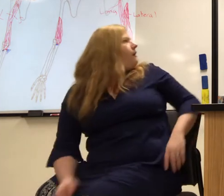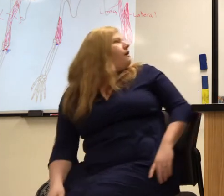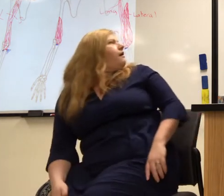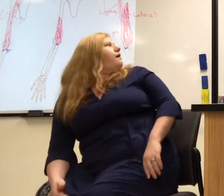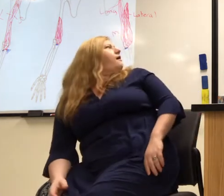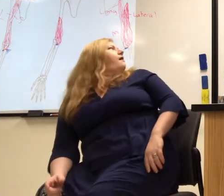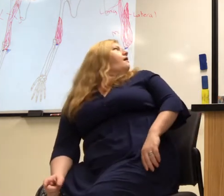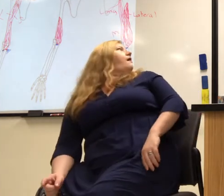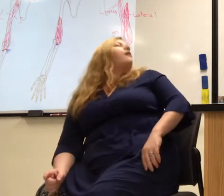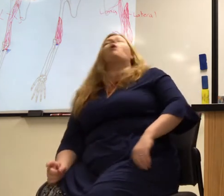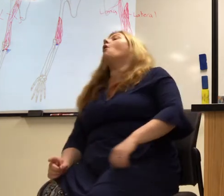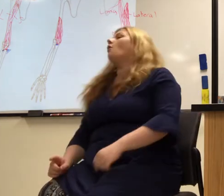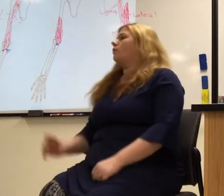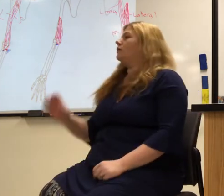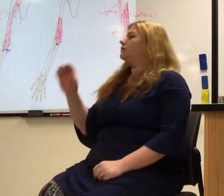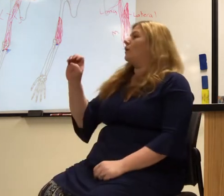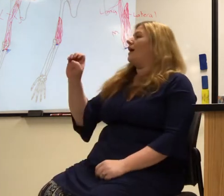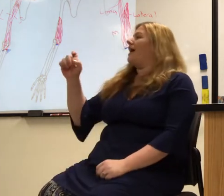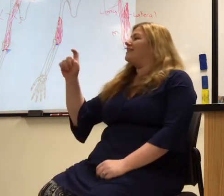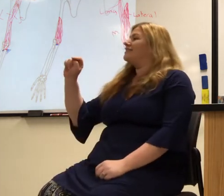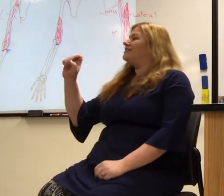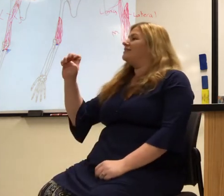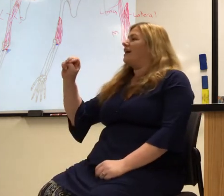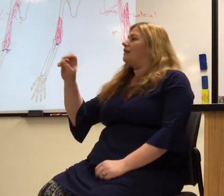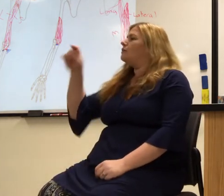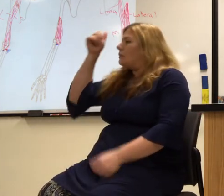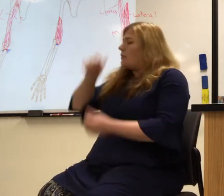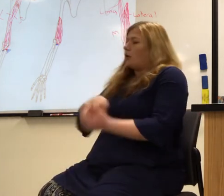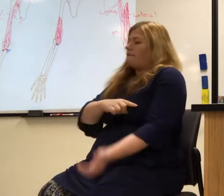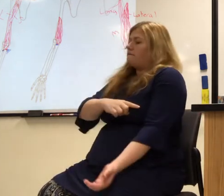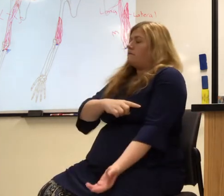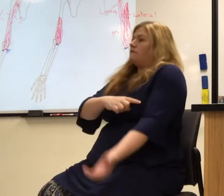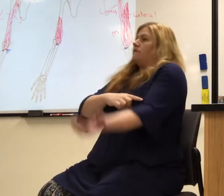Which can only, keyword being only,